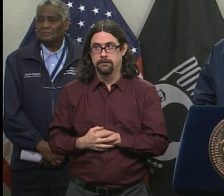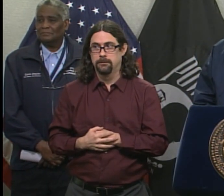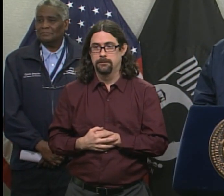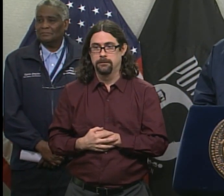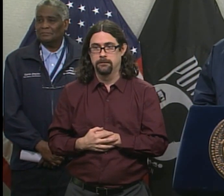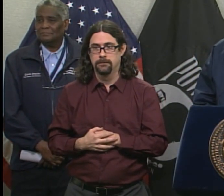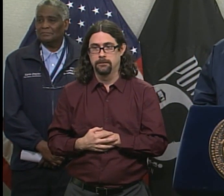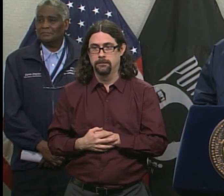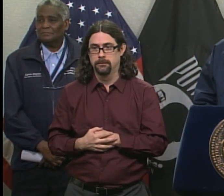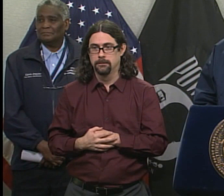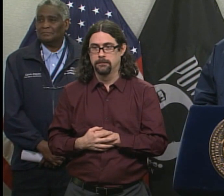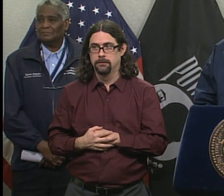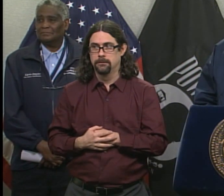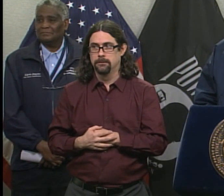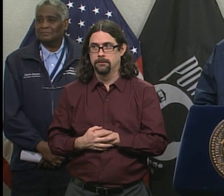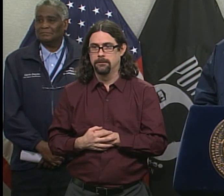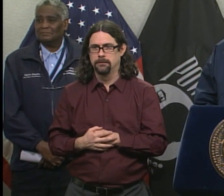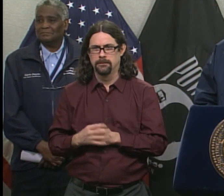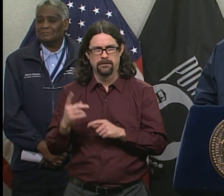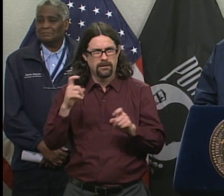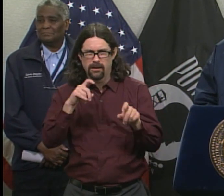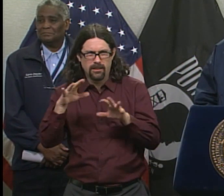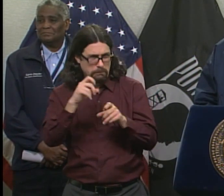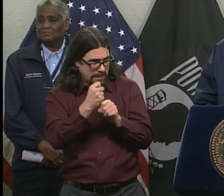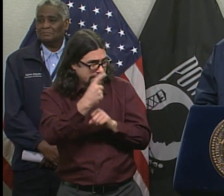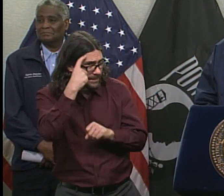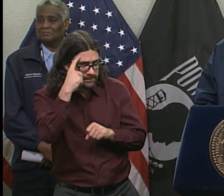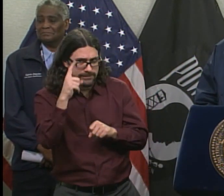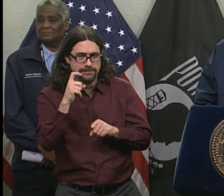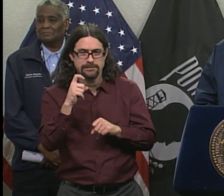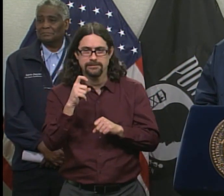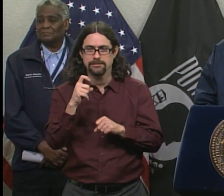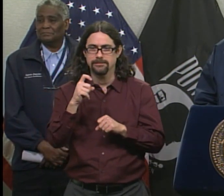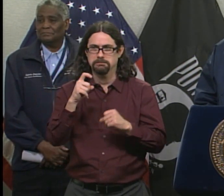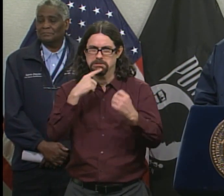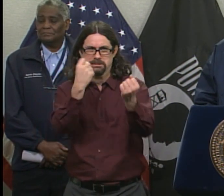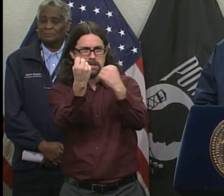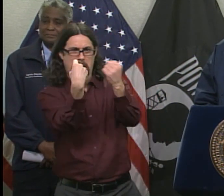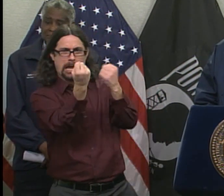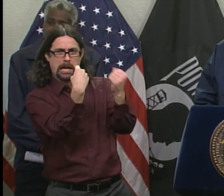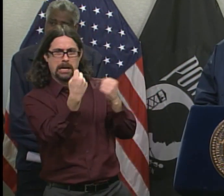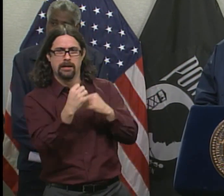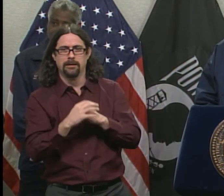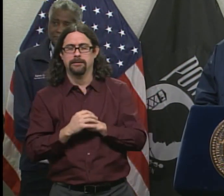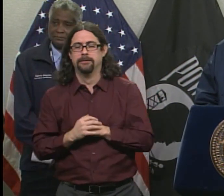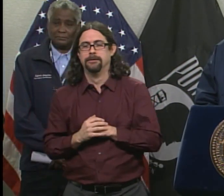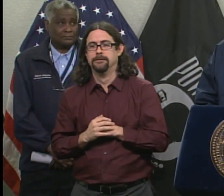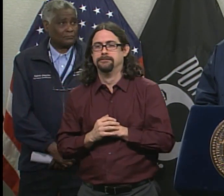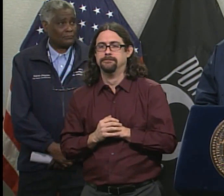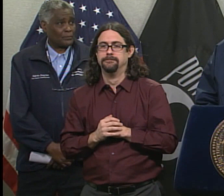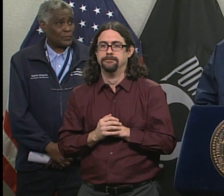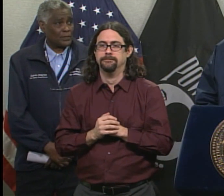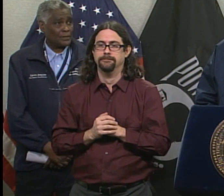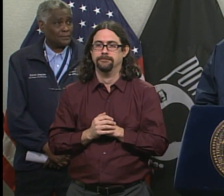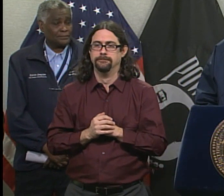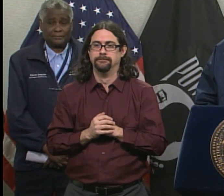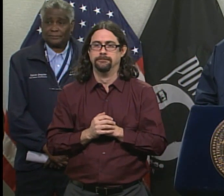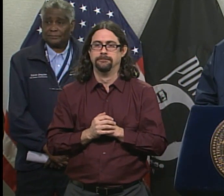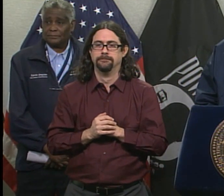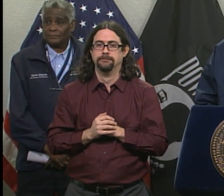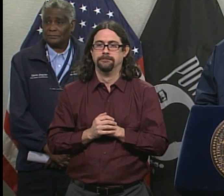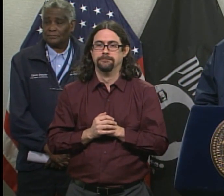yeah, he lives in the neighborhood. Don't doubt yourself, it's And fine. then, and then secondly, I noticed. Are you night shows- saying where Tower Records used to